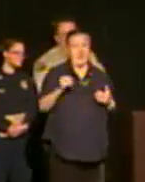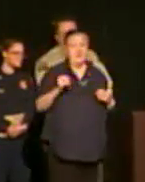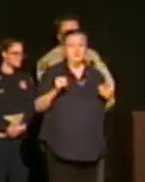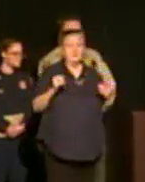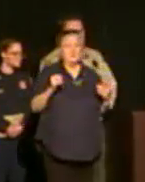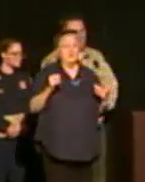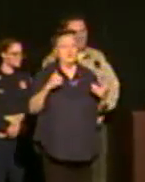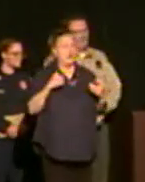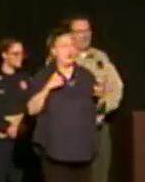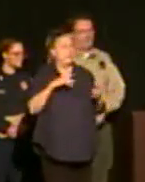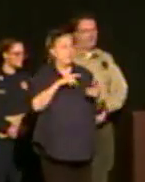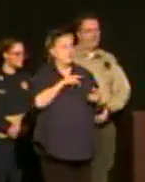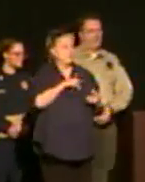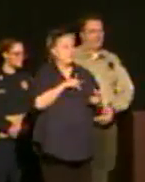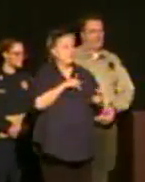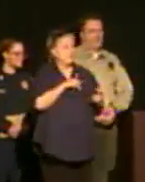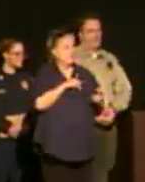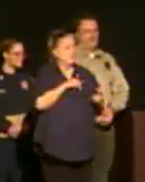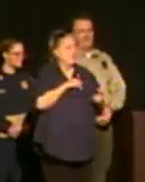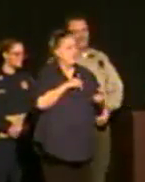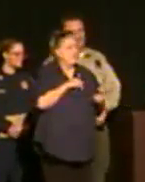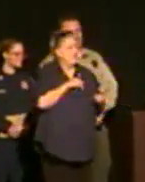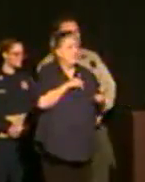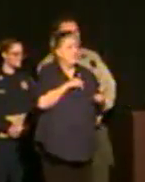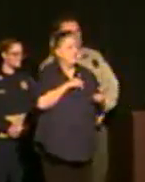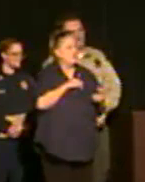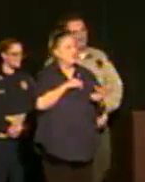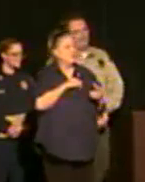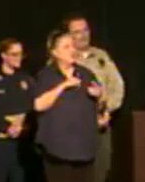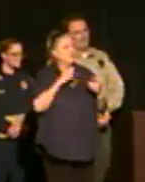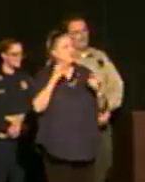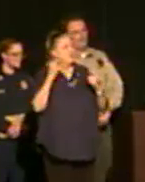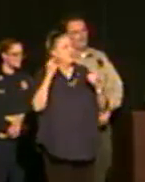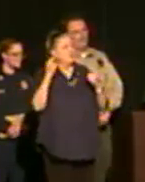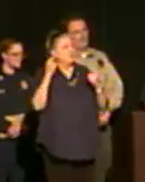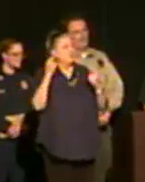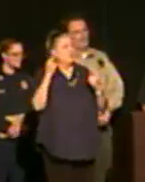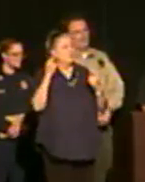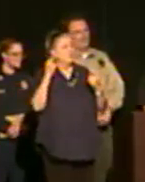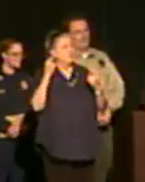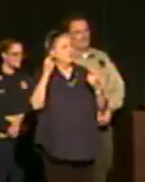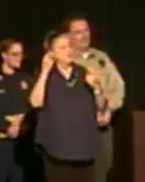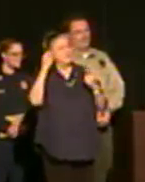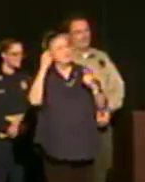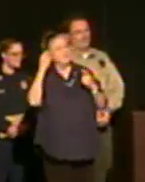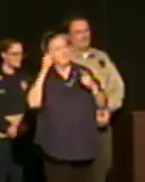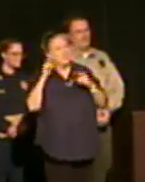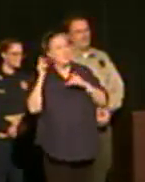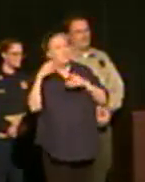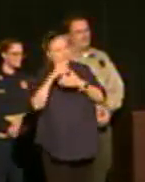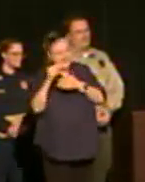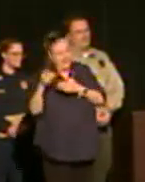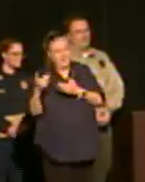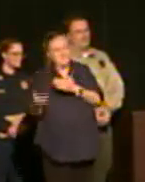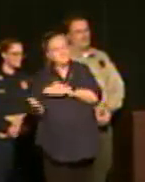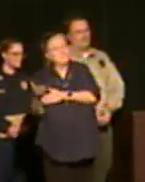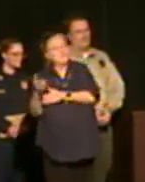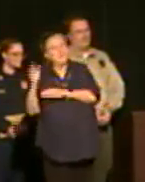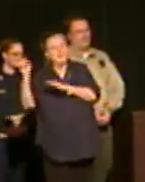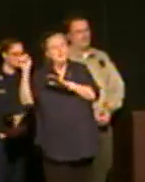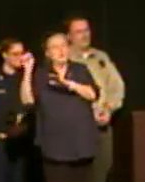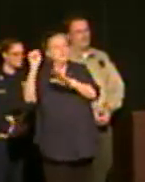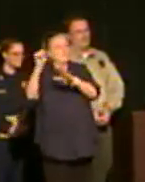And I personally got out this morning and knocked on doors from people that